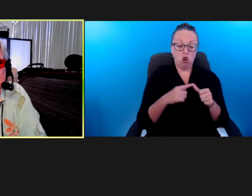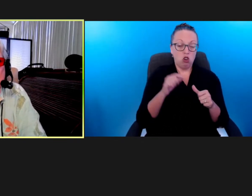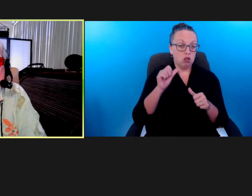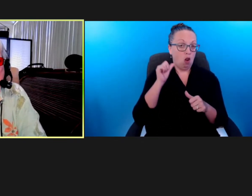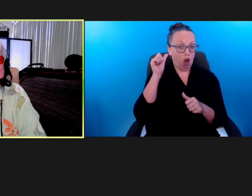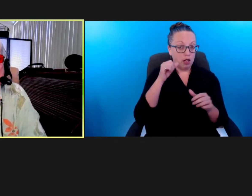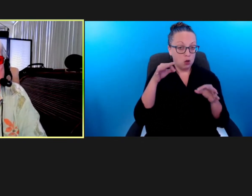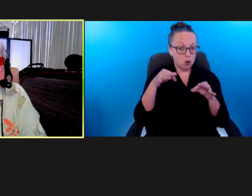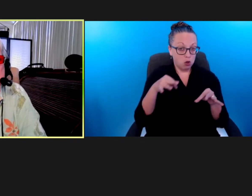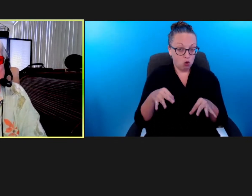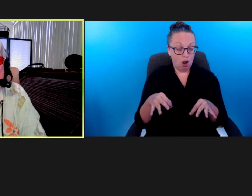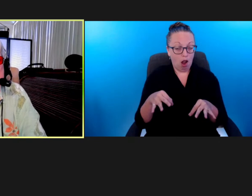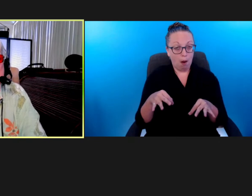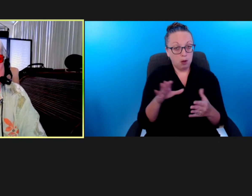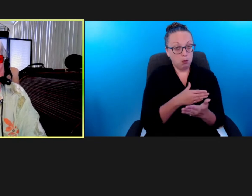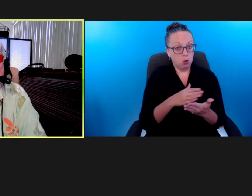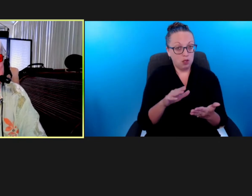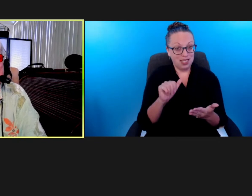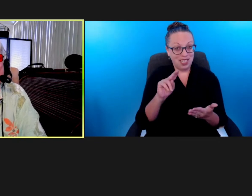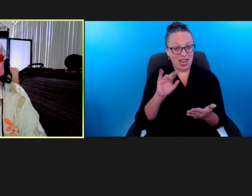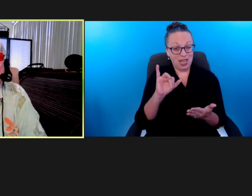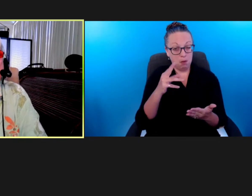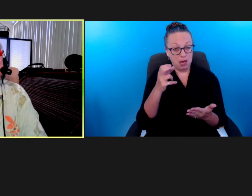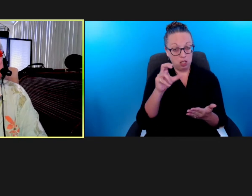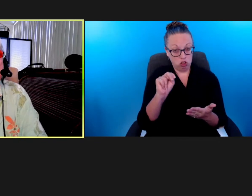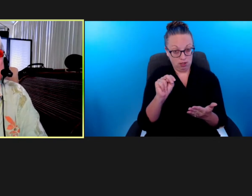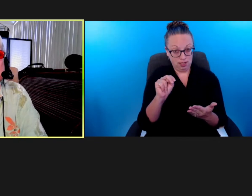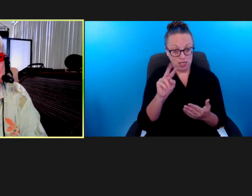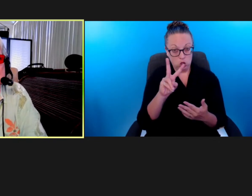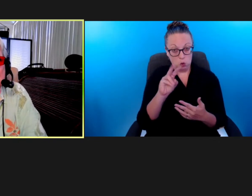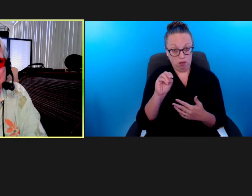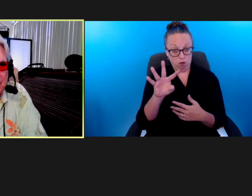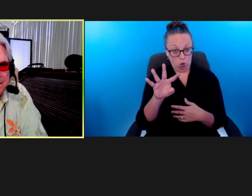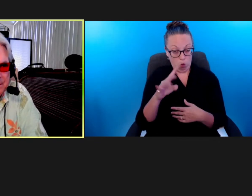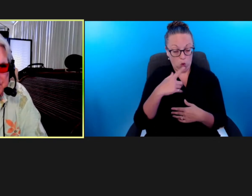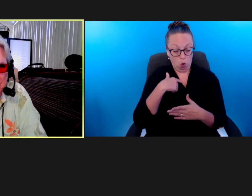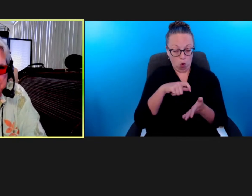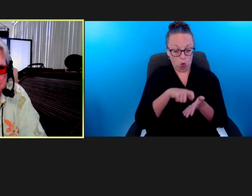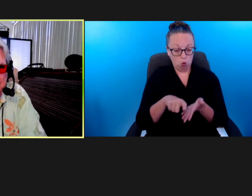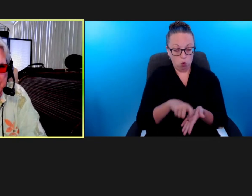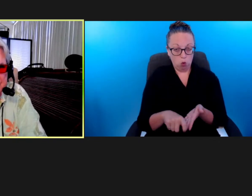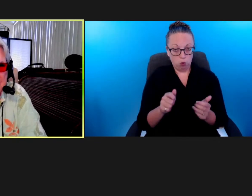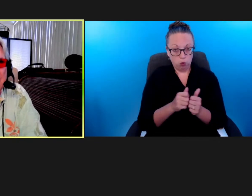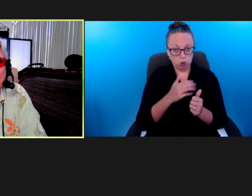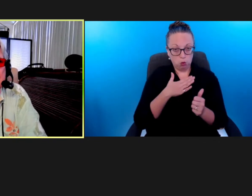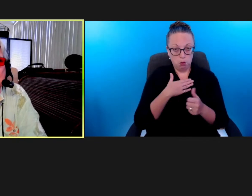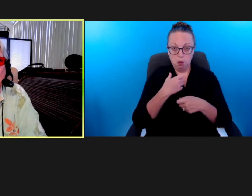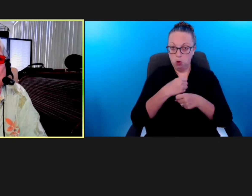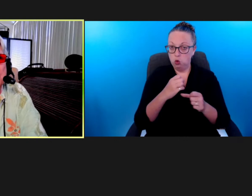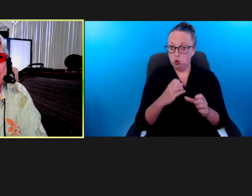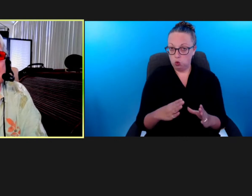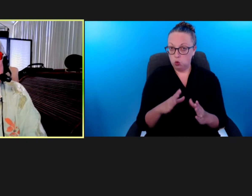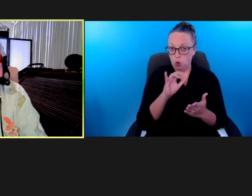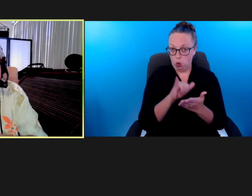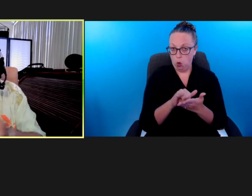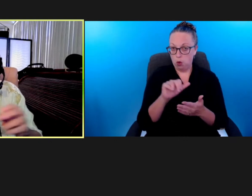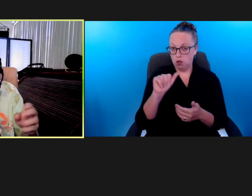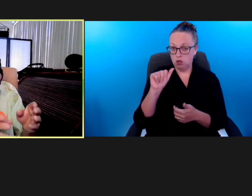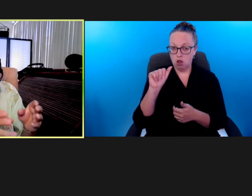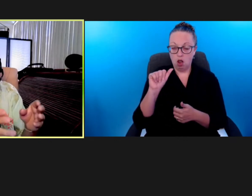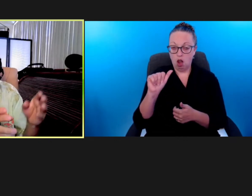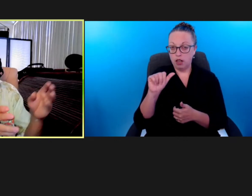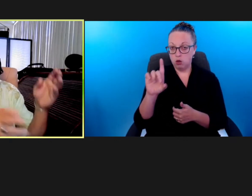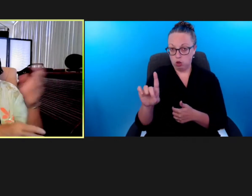music animation in 2004. I wrote with my producer the audio description tracks and recorded it as a